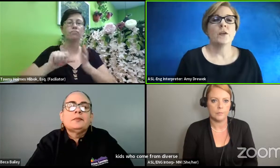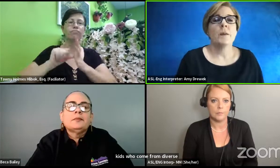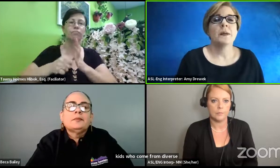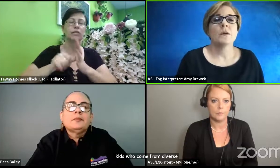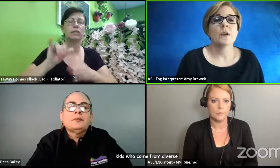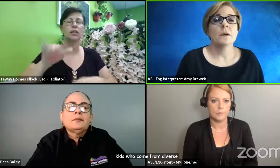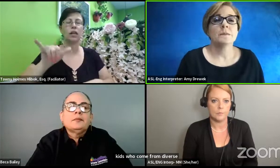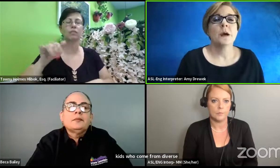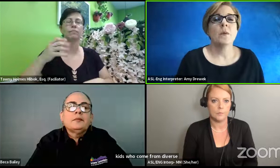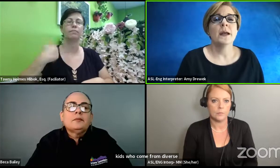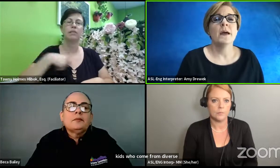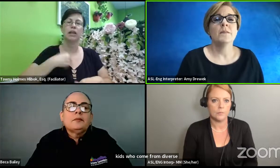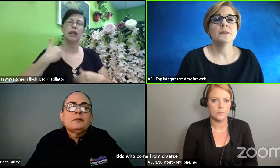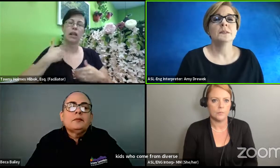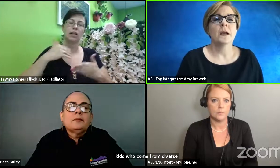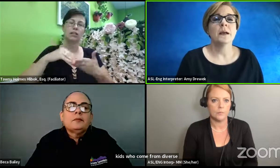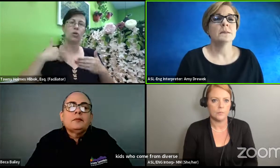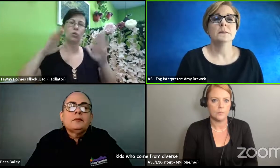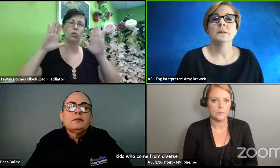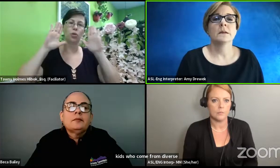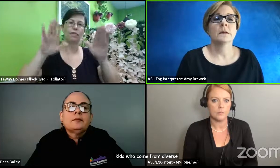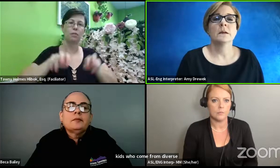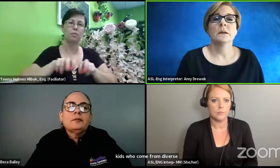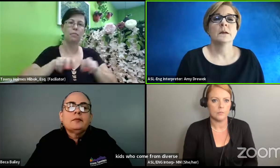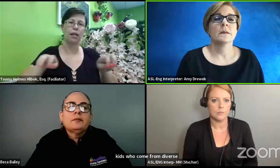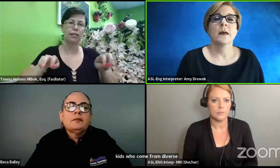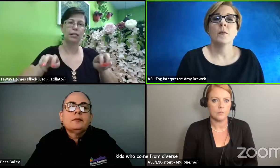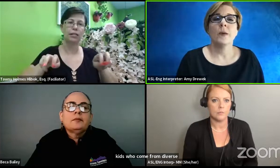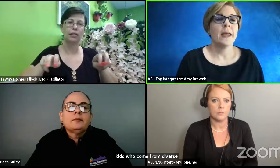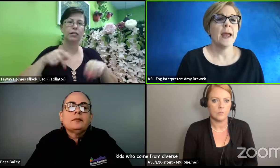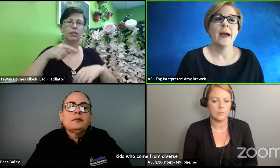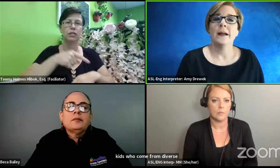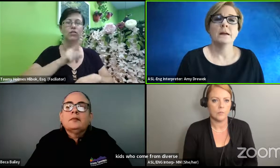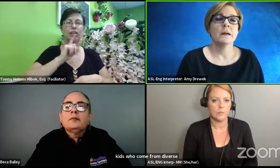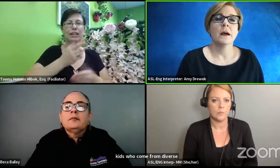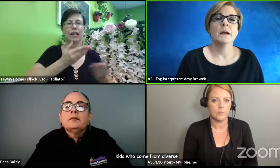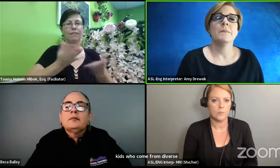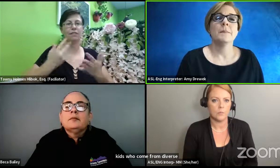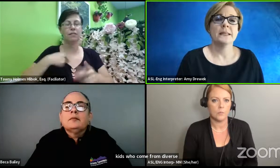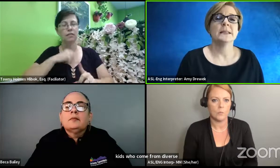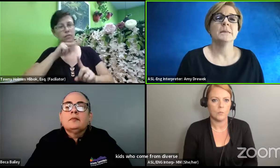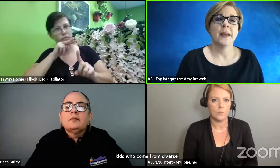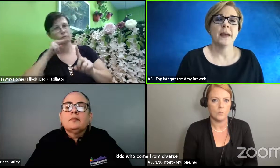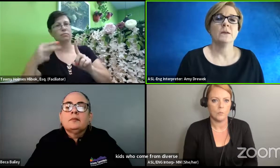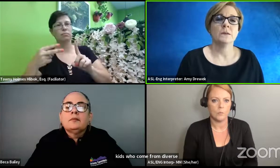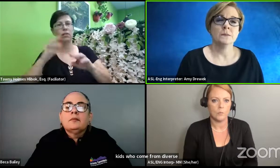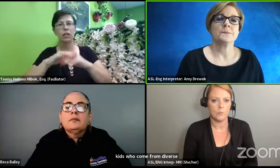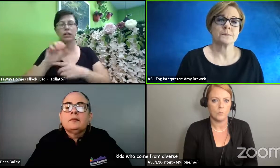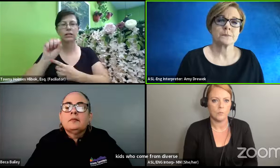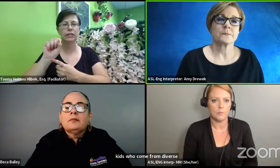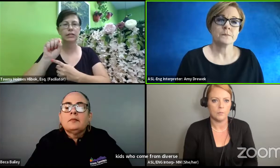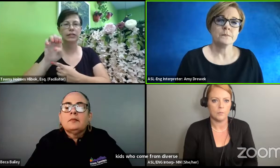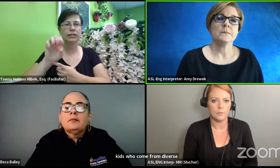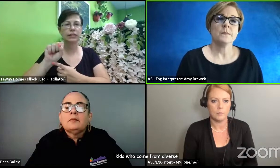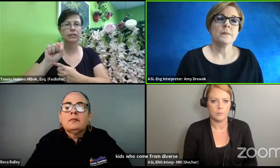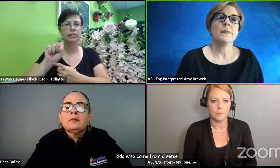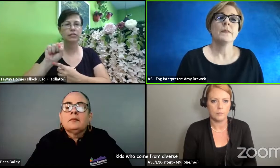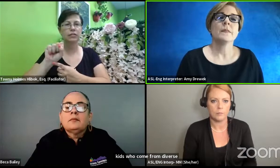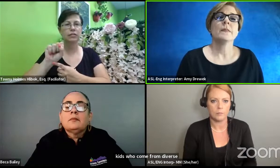Thank you for your comment, Laura. I want to emphasize that we had an amazing panel